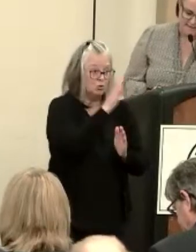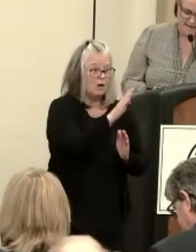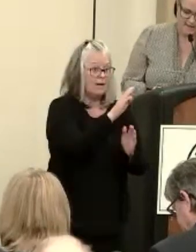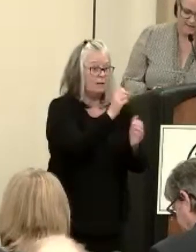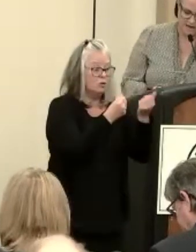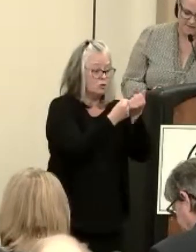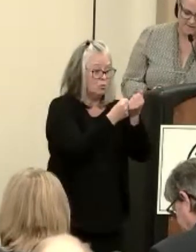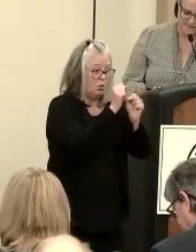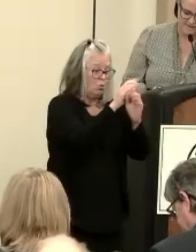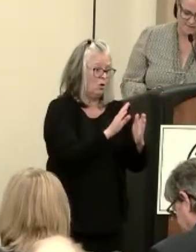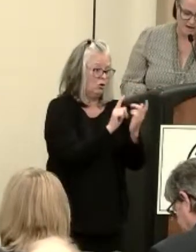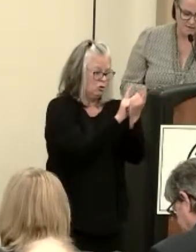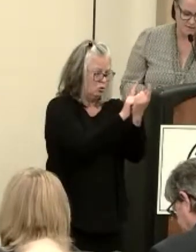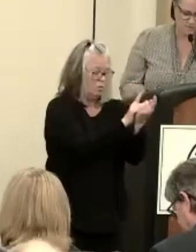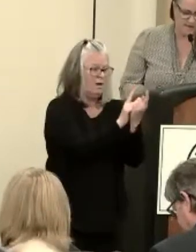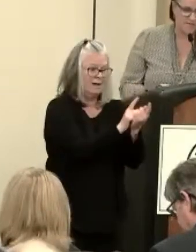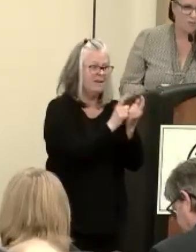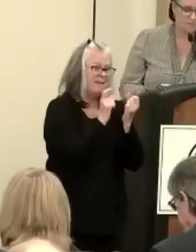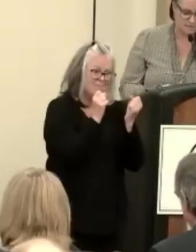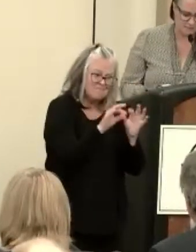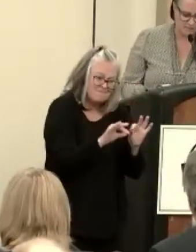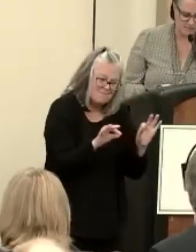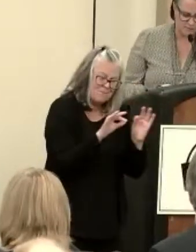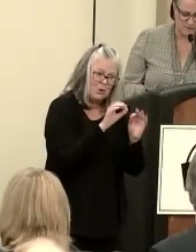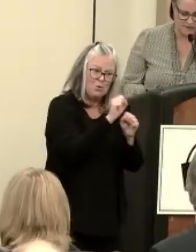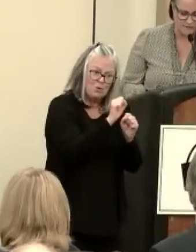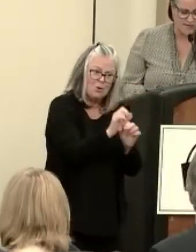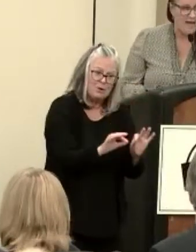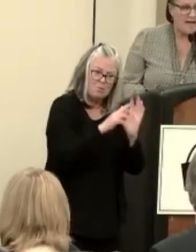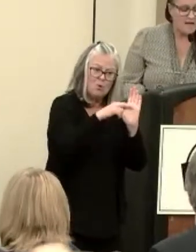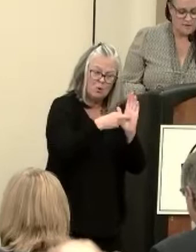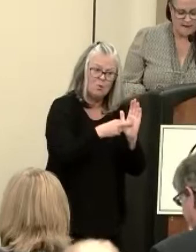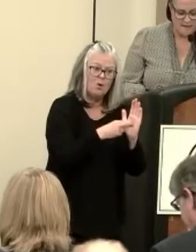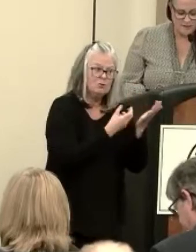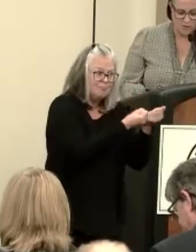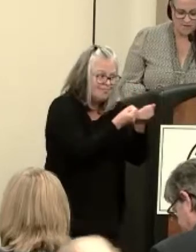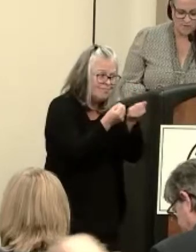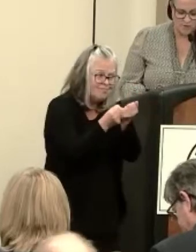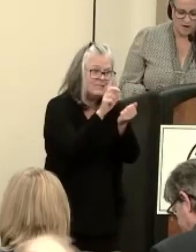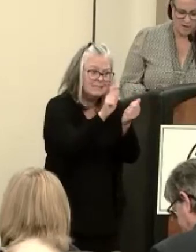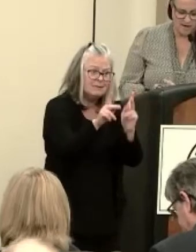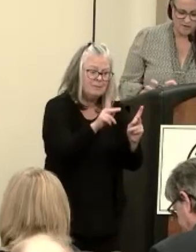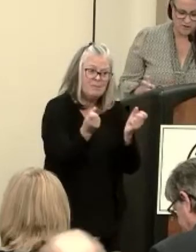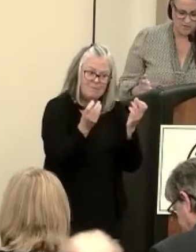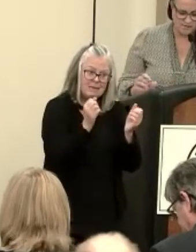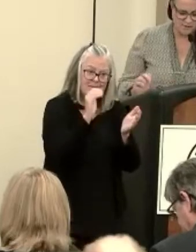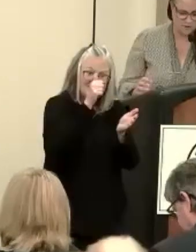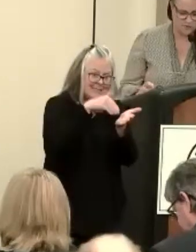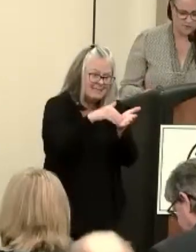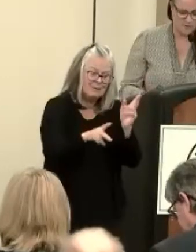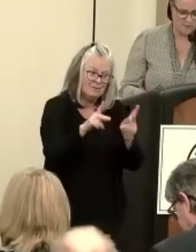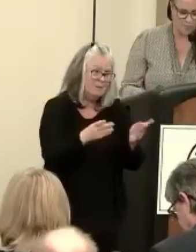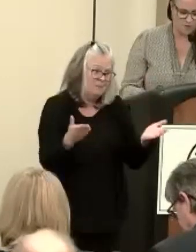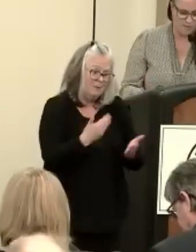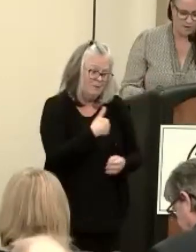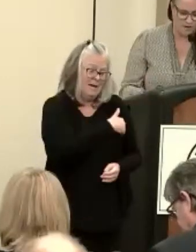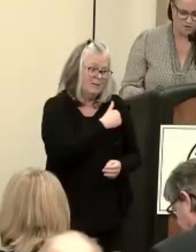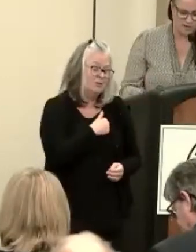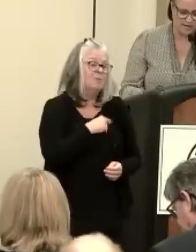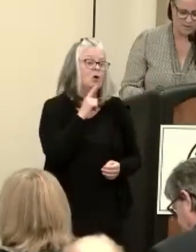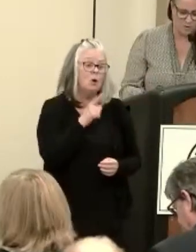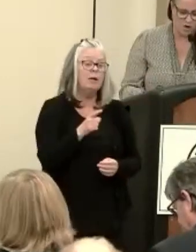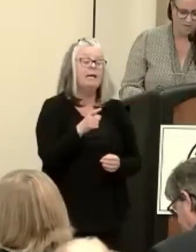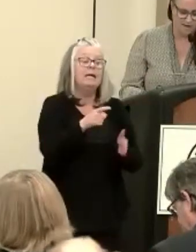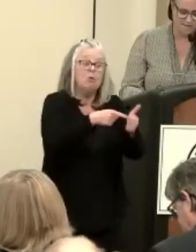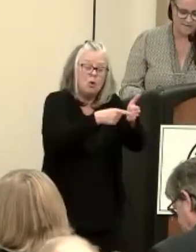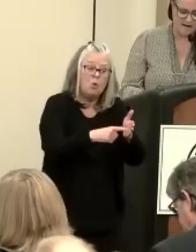play in the lives of tens of thousands of Manitobans living with disabilities. The Manitobans requiring services deserve to be supported by